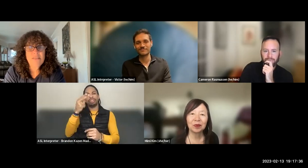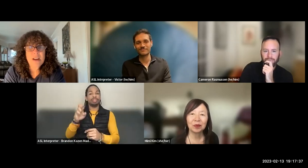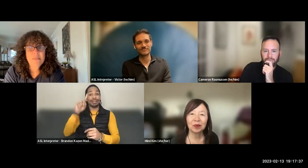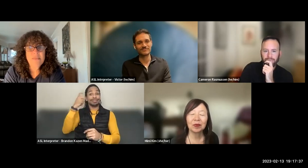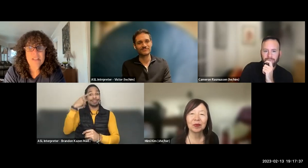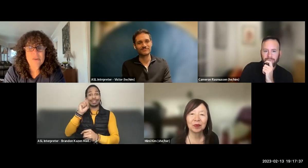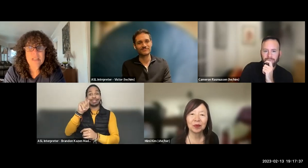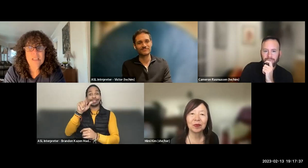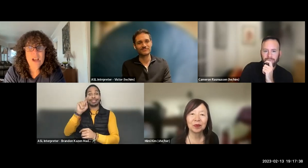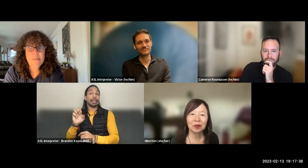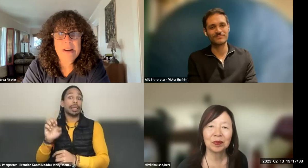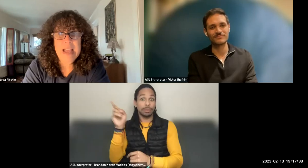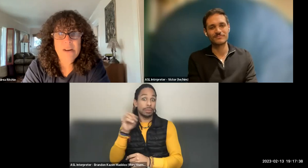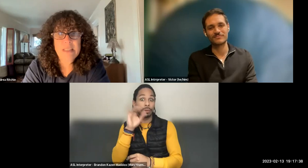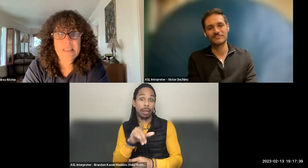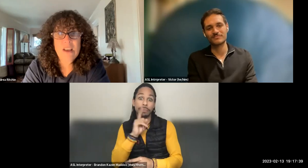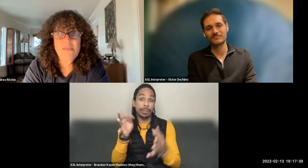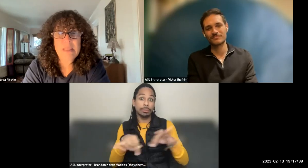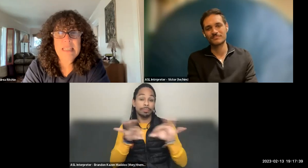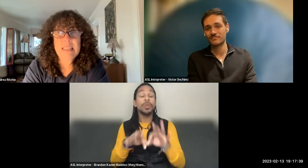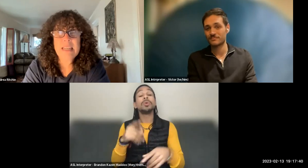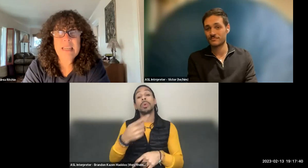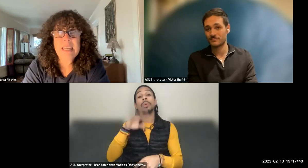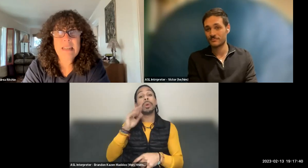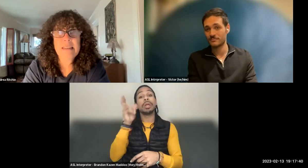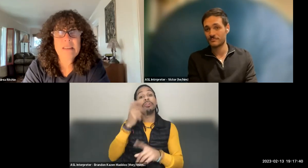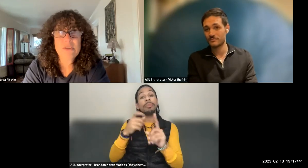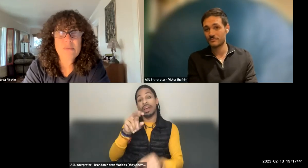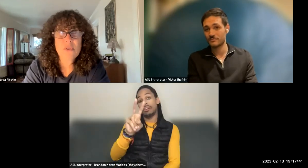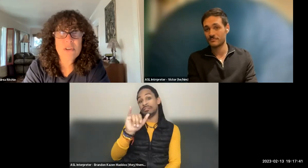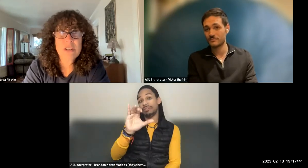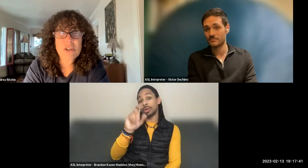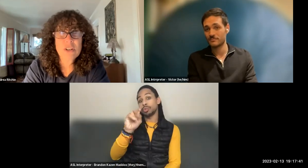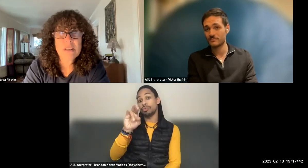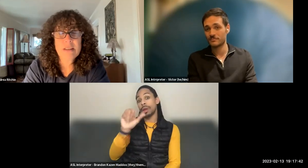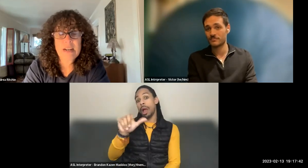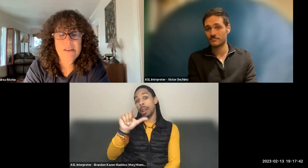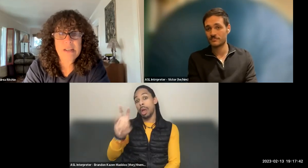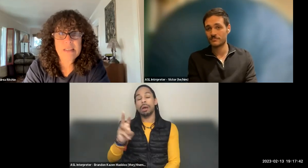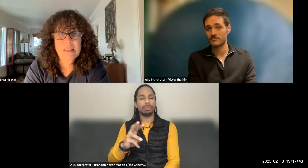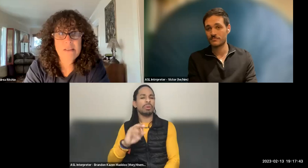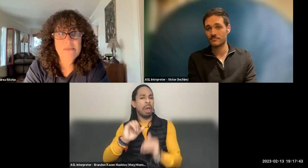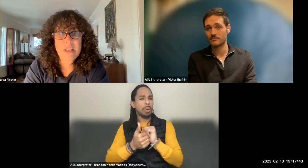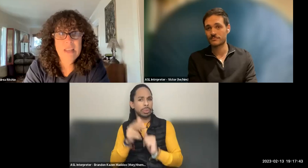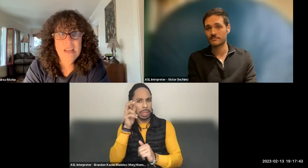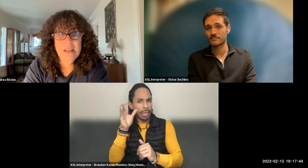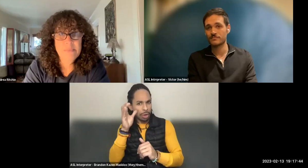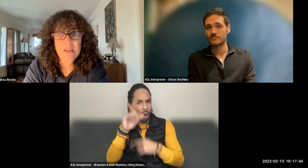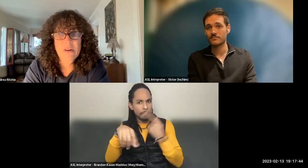going to hear from Victoria Law about how to resist soft policing in the sort of more traditional areas